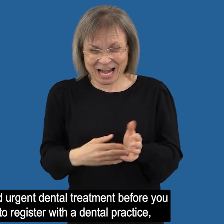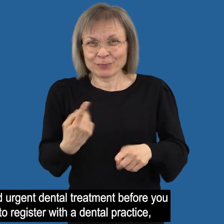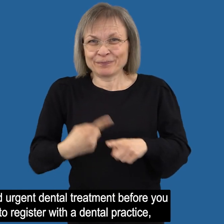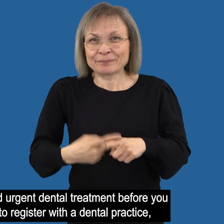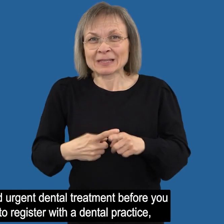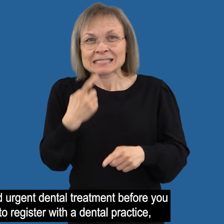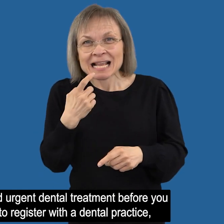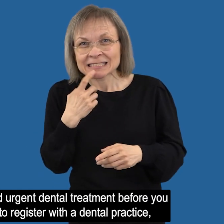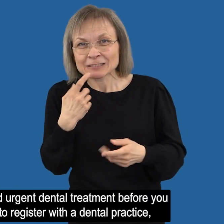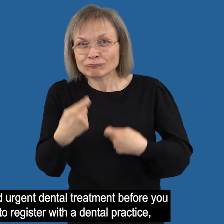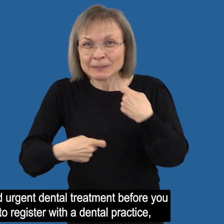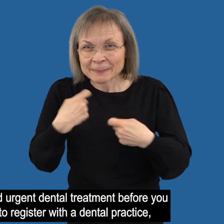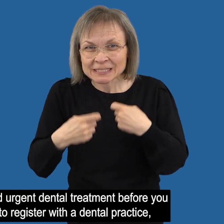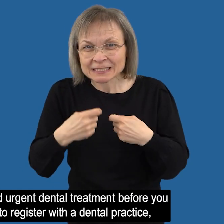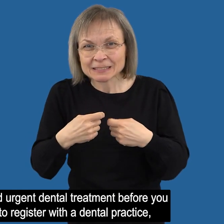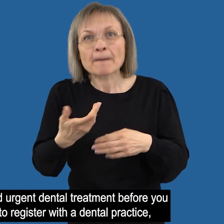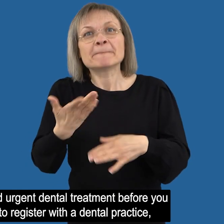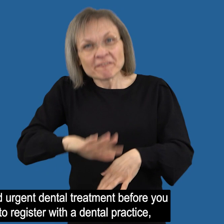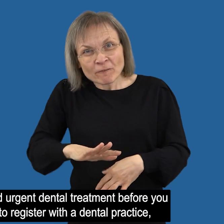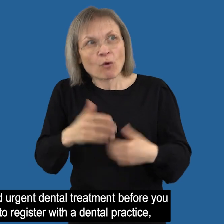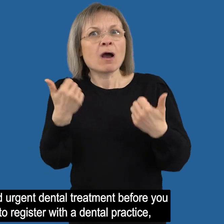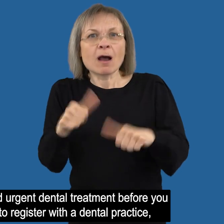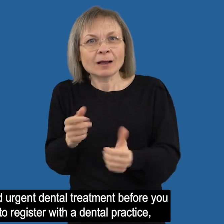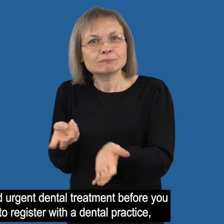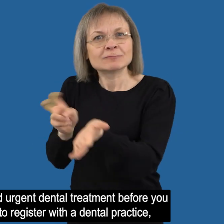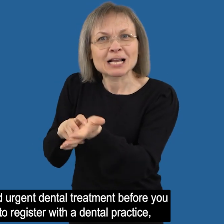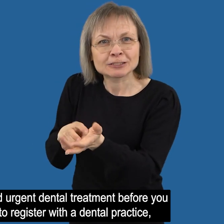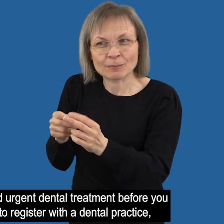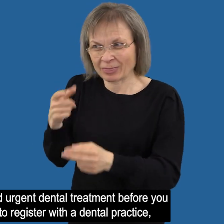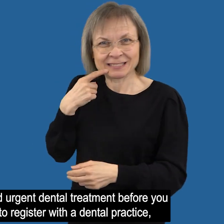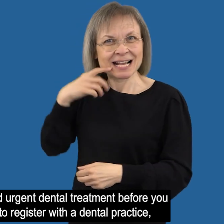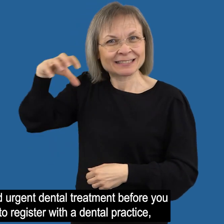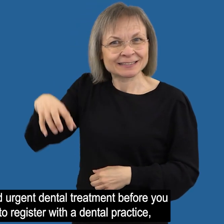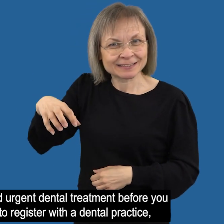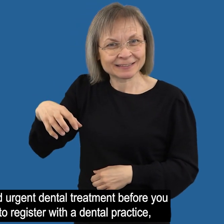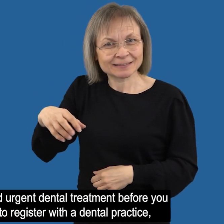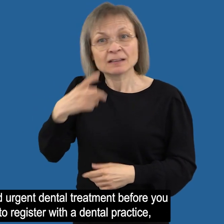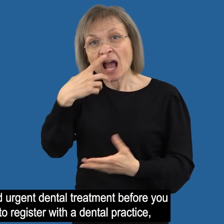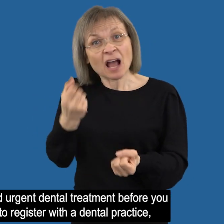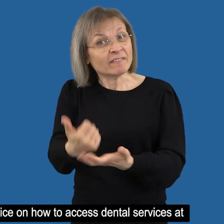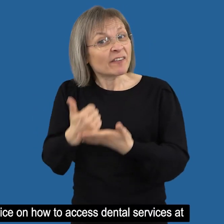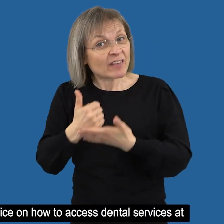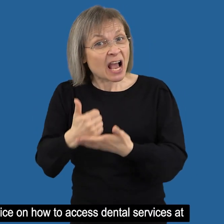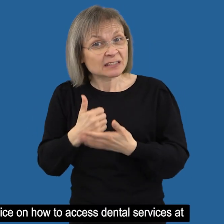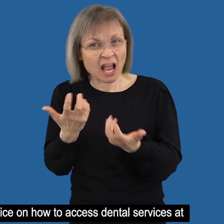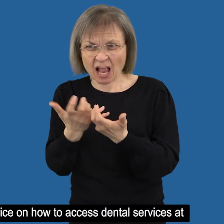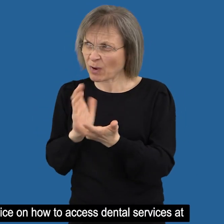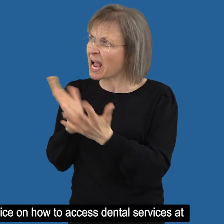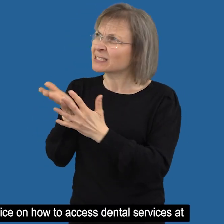If you need urgent dental treatment before you're able to register with a dental practice, you can get advice on how to access dental